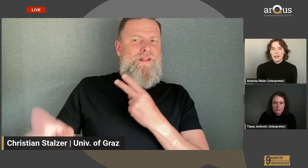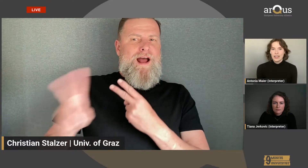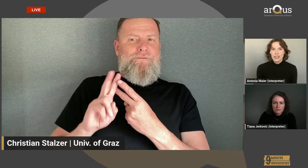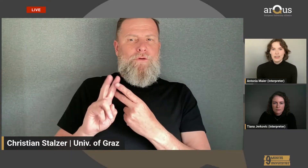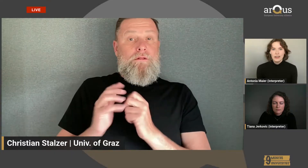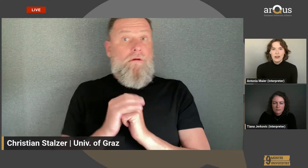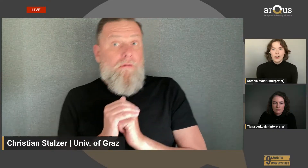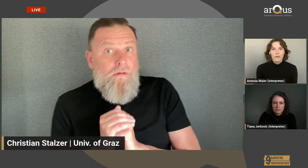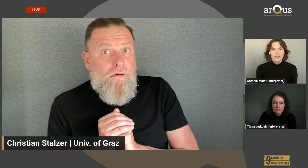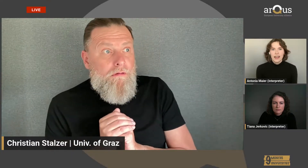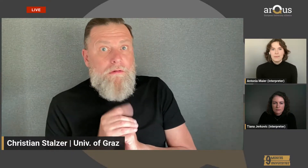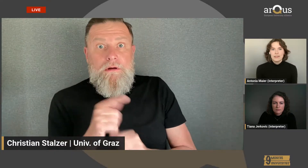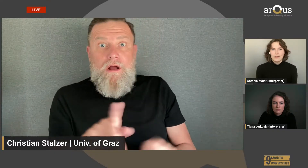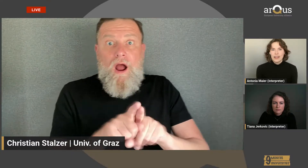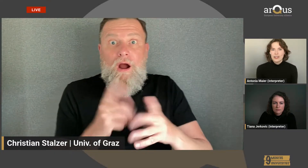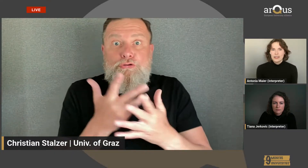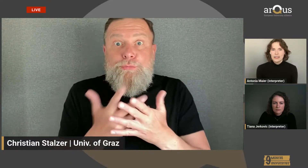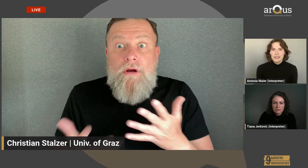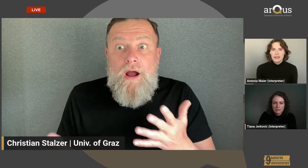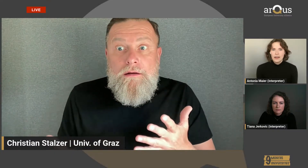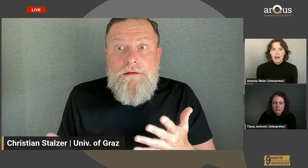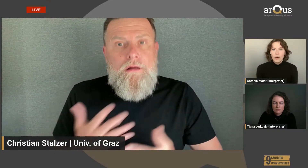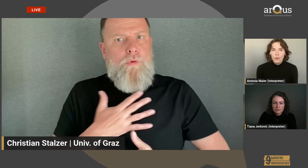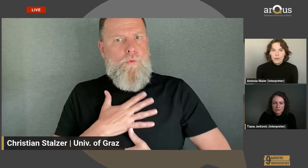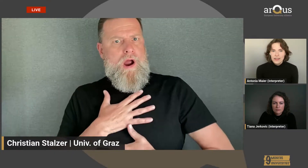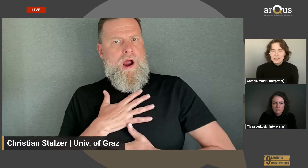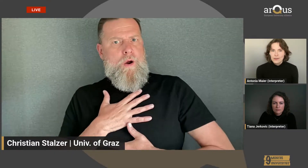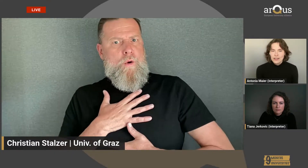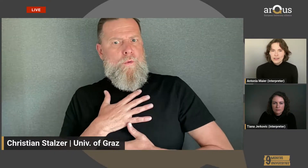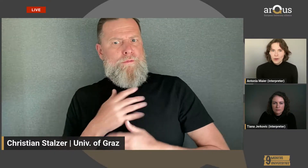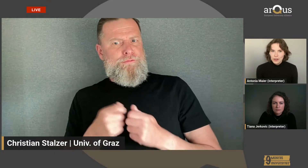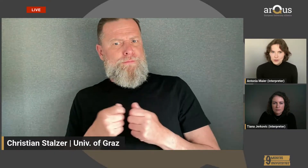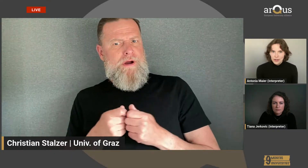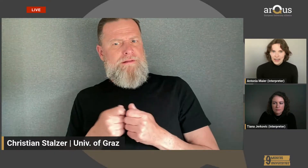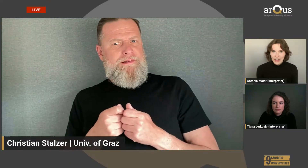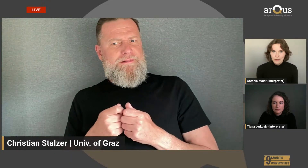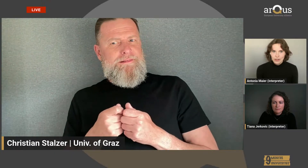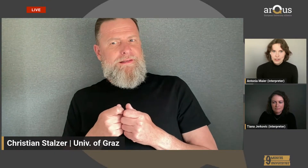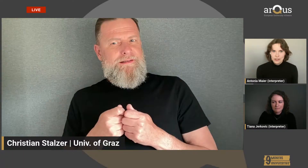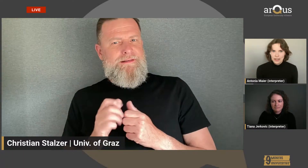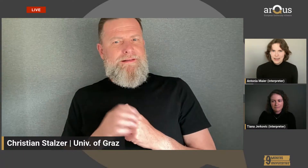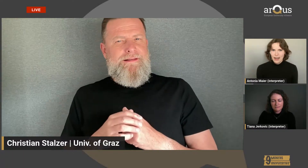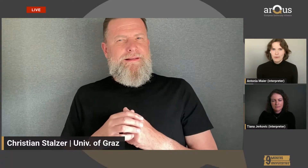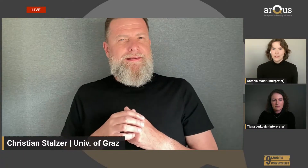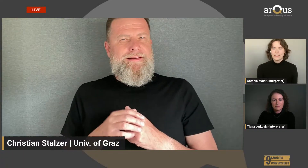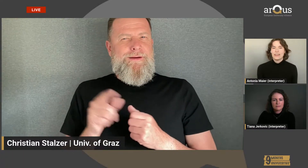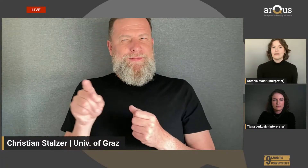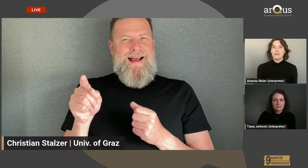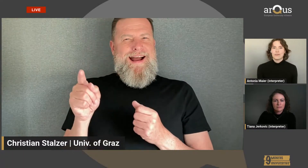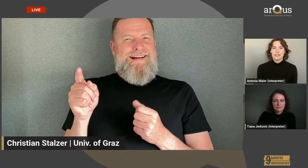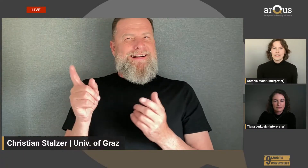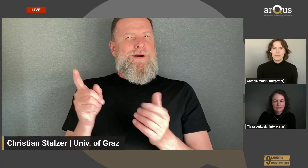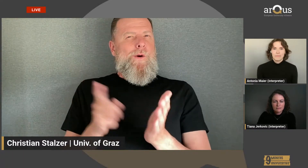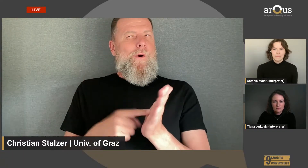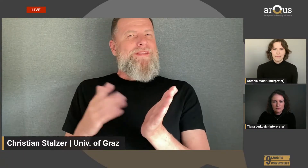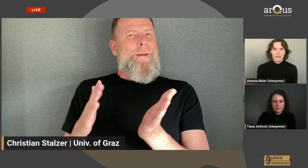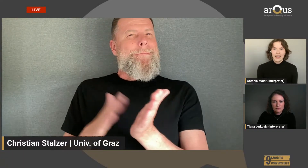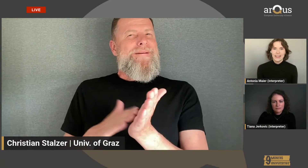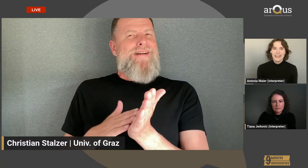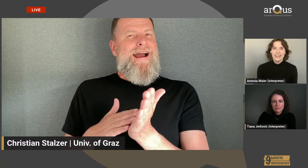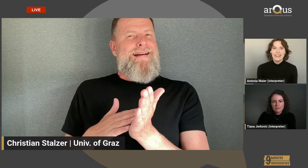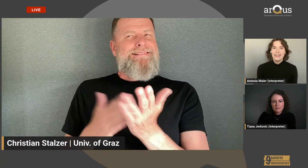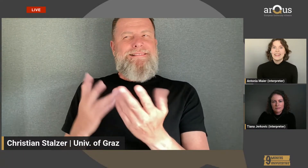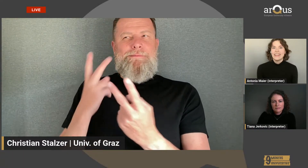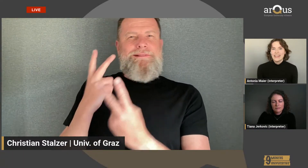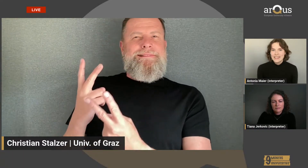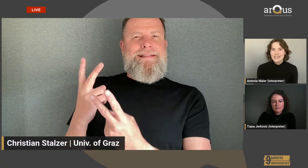the equation, oftentimes the reaction is, oh, that's also a language, that counts, that's interesting.